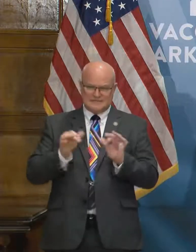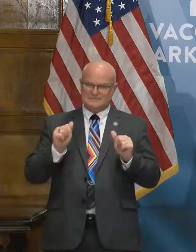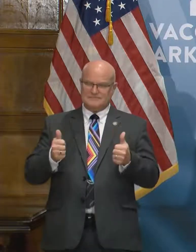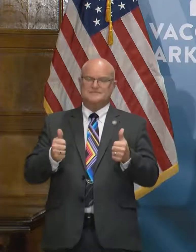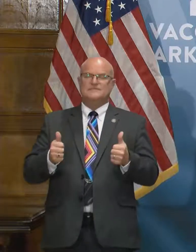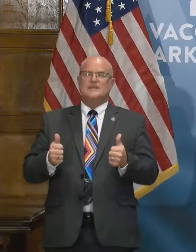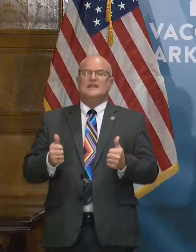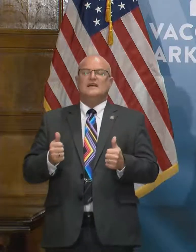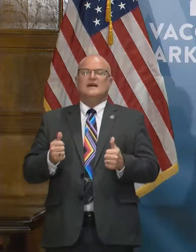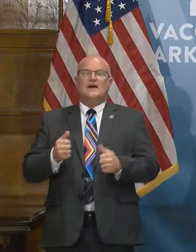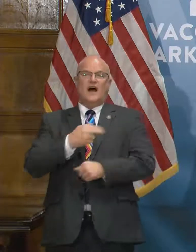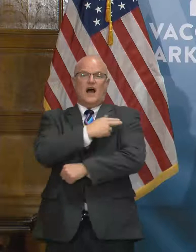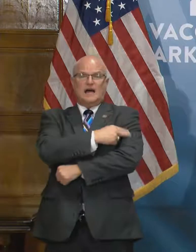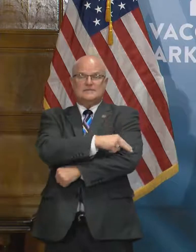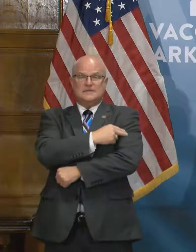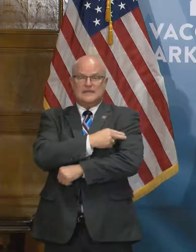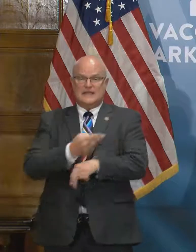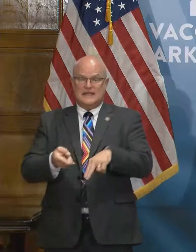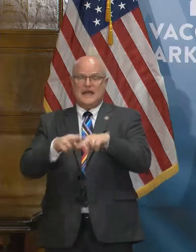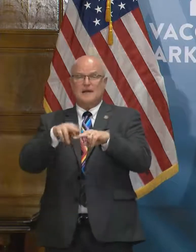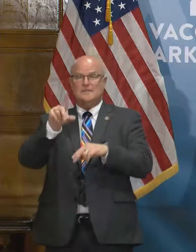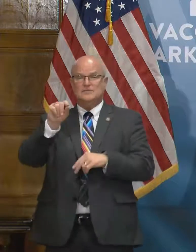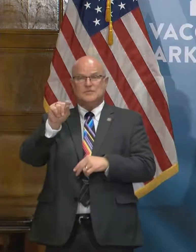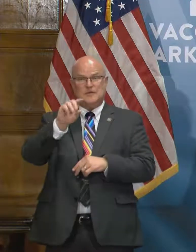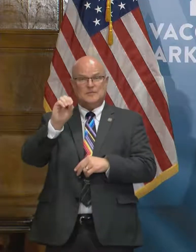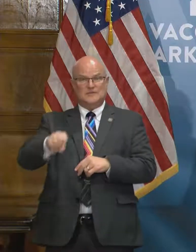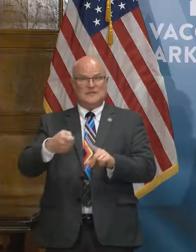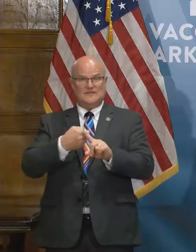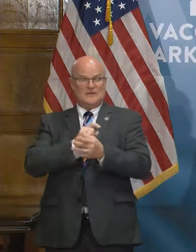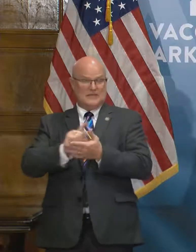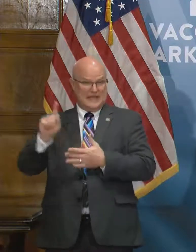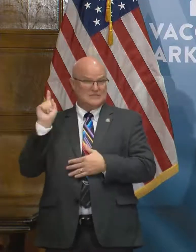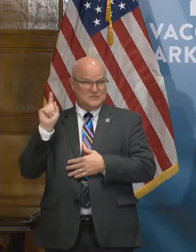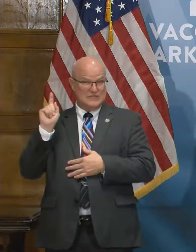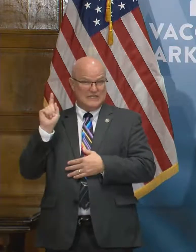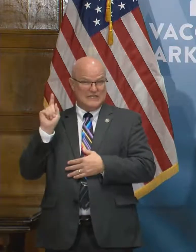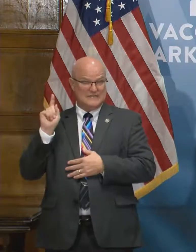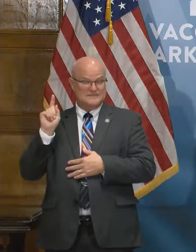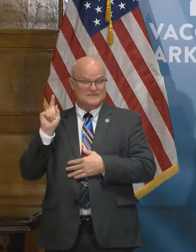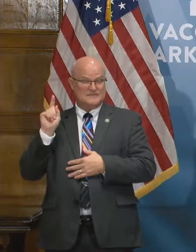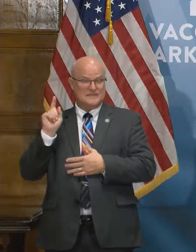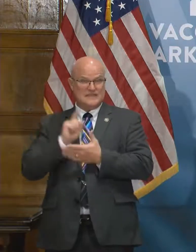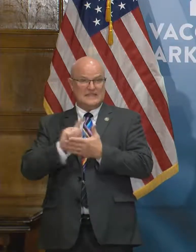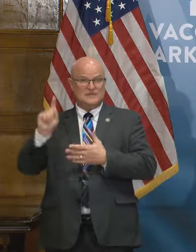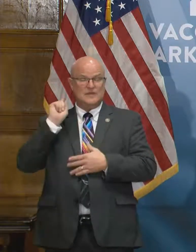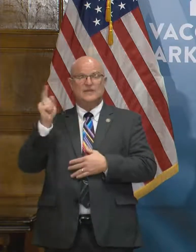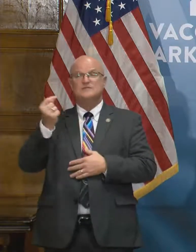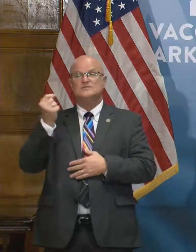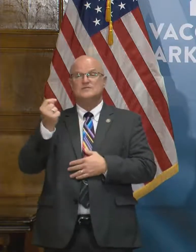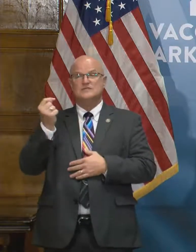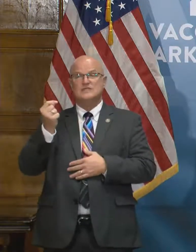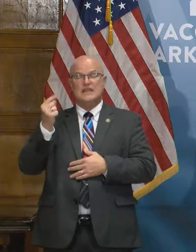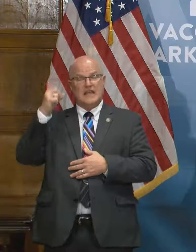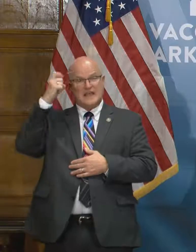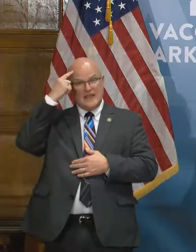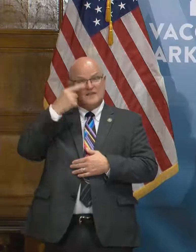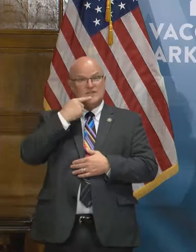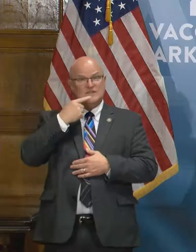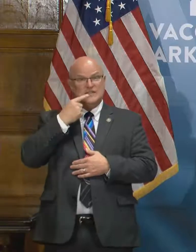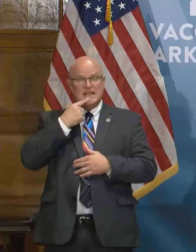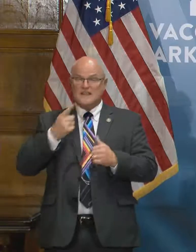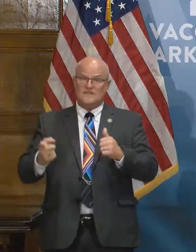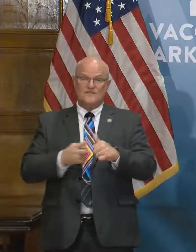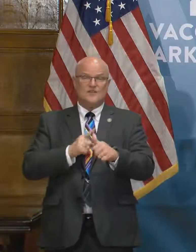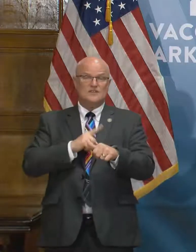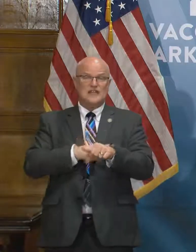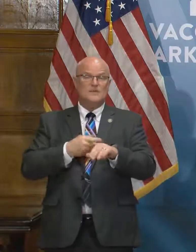So hospitalizations are up nearly 20% from last week on this day. As the Governor mentioned, this is the first